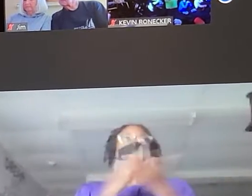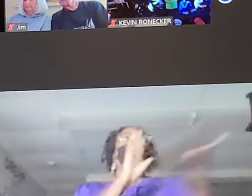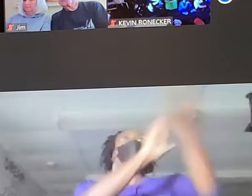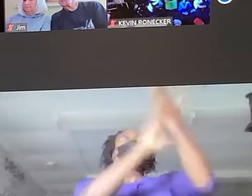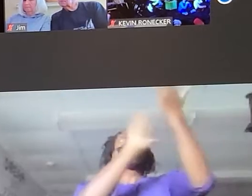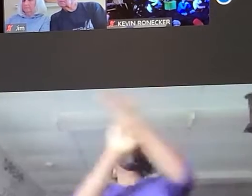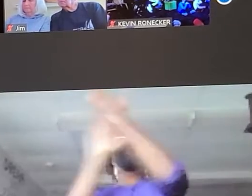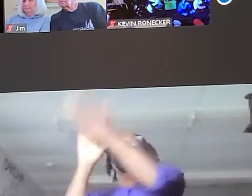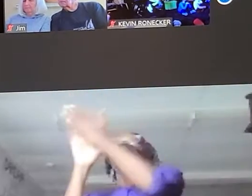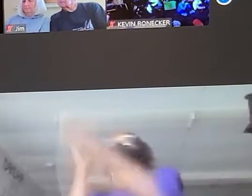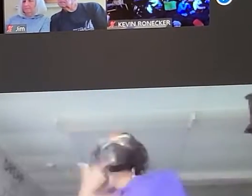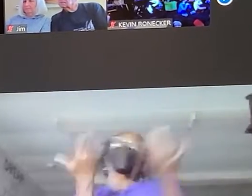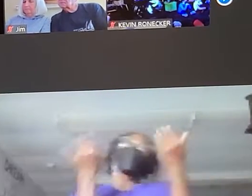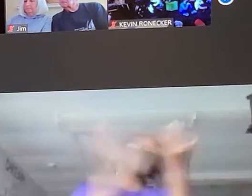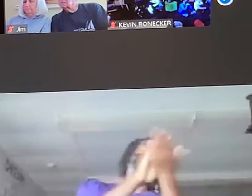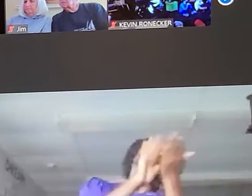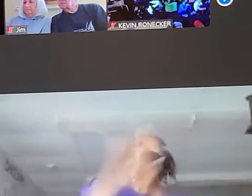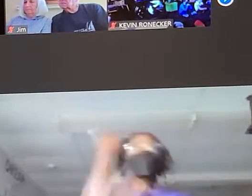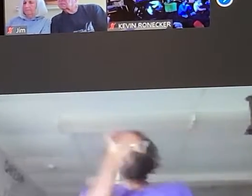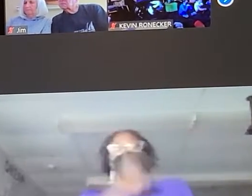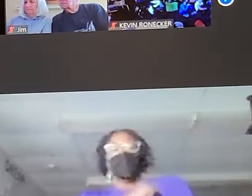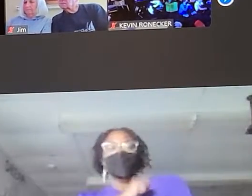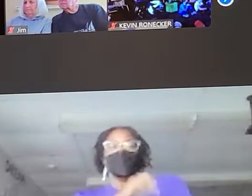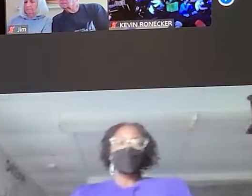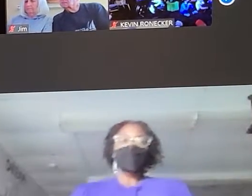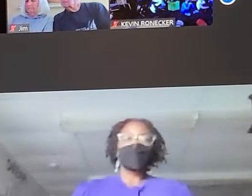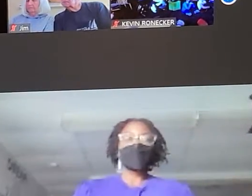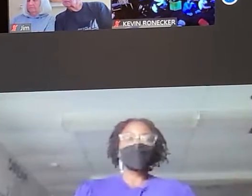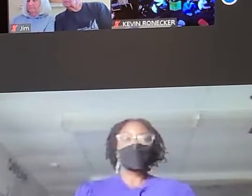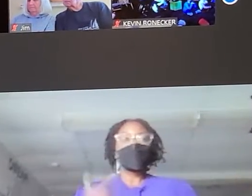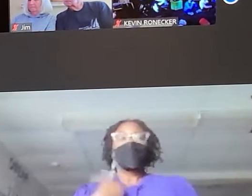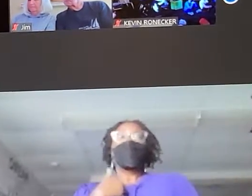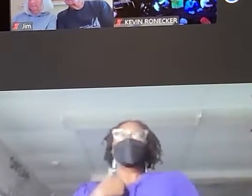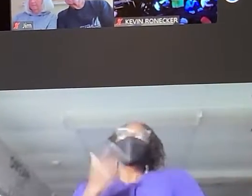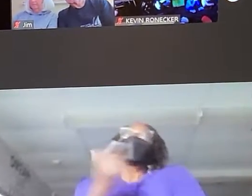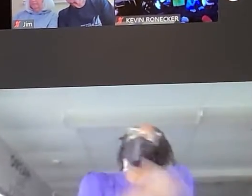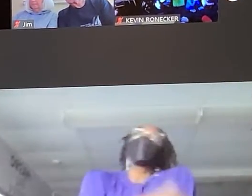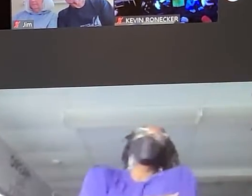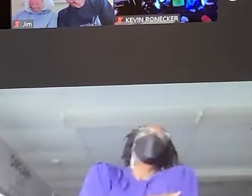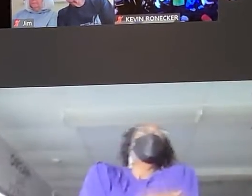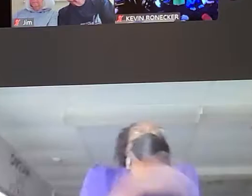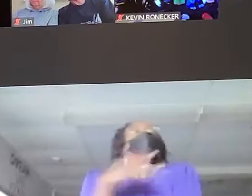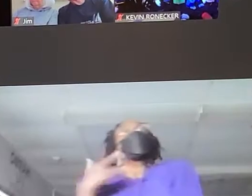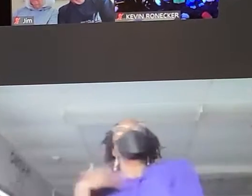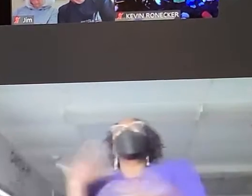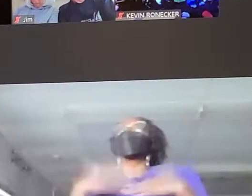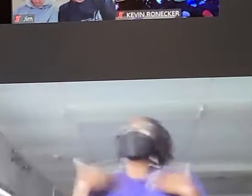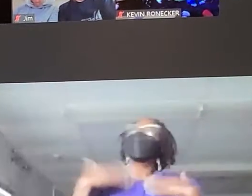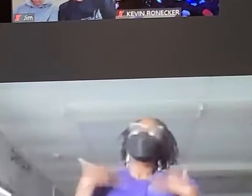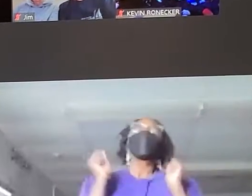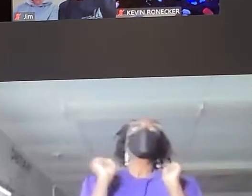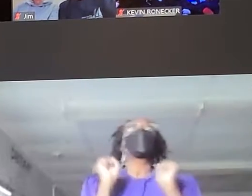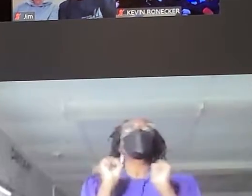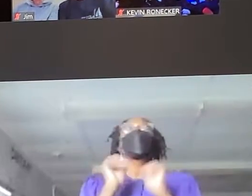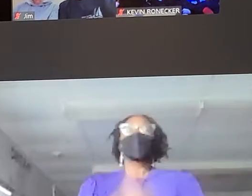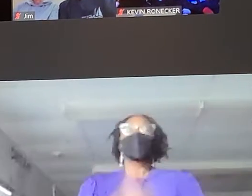and said, let's hear it for them all. I hugged myself super tight because I felt so happy inside.